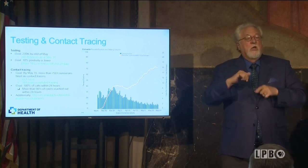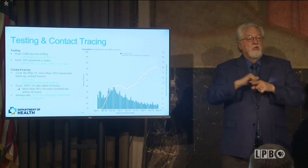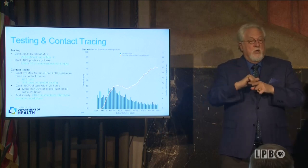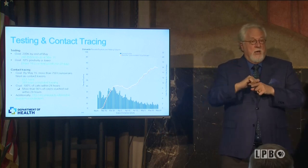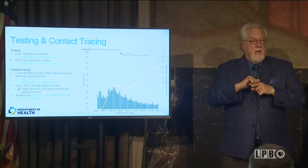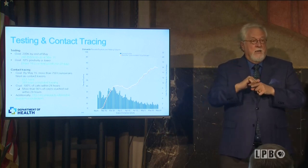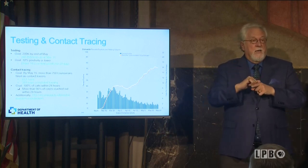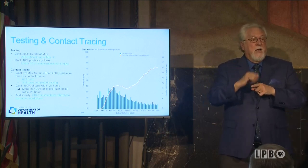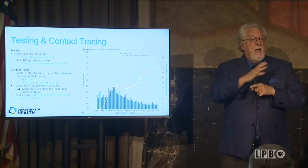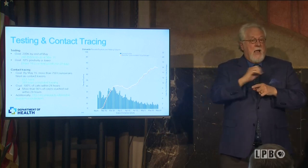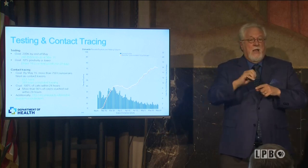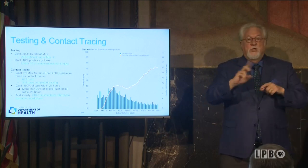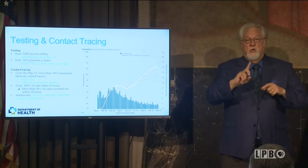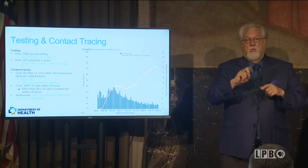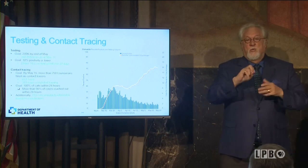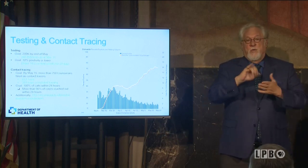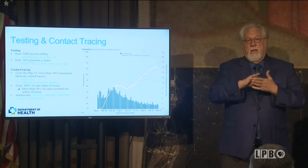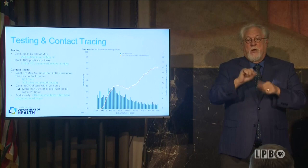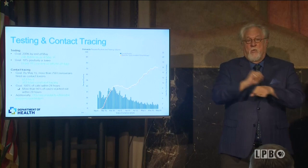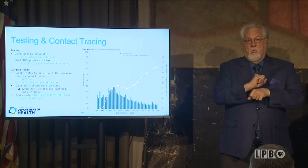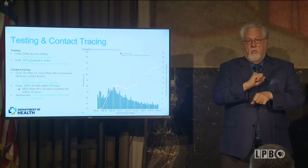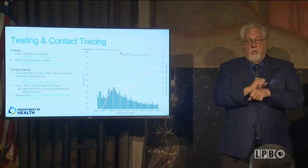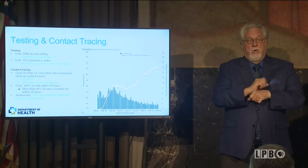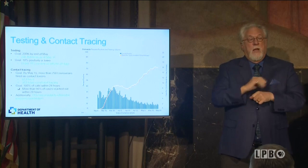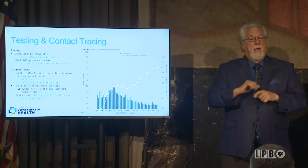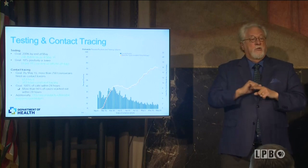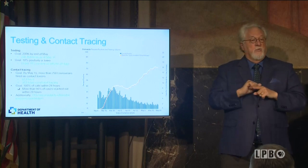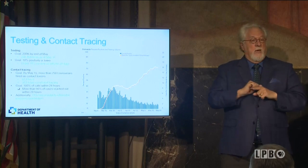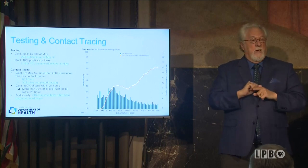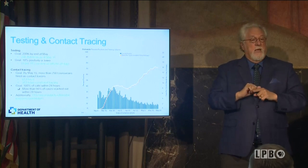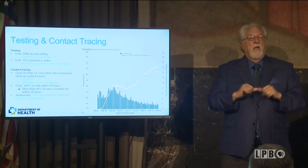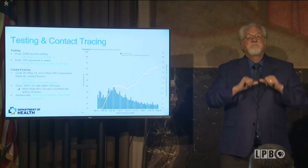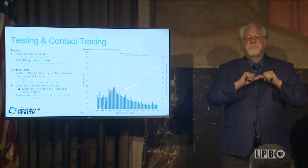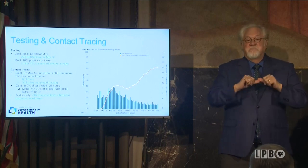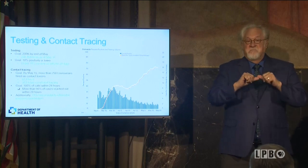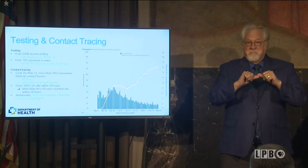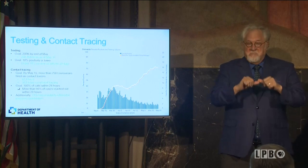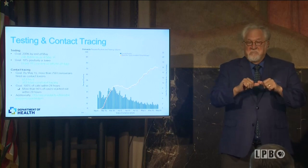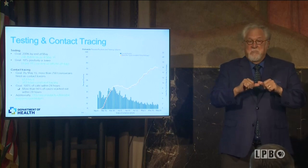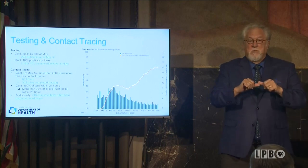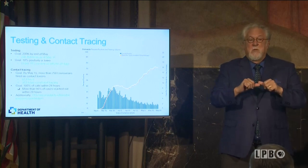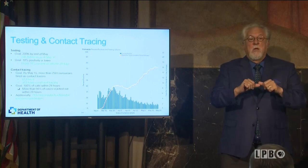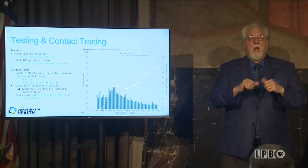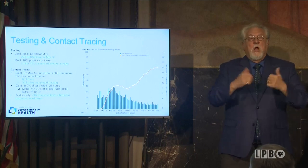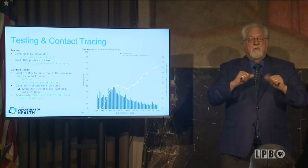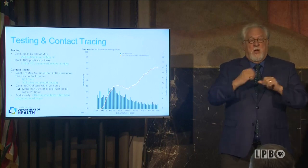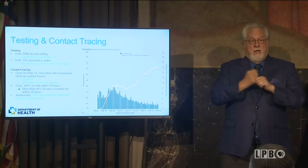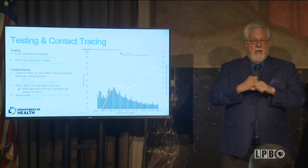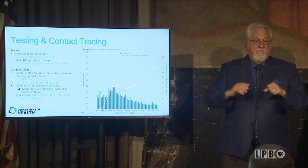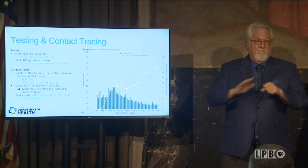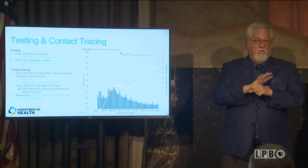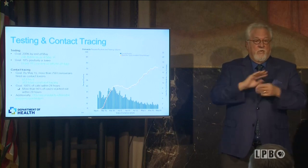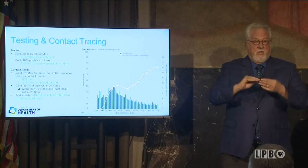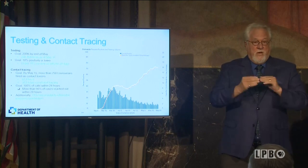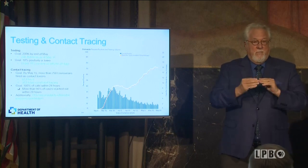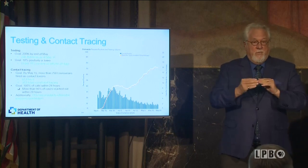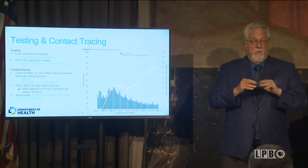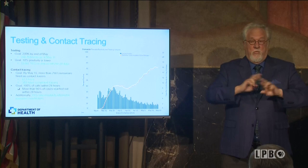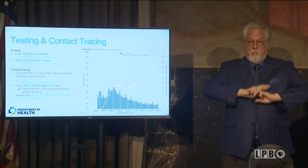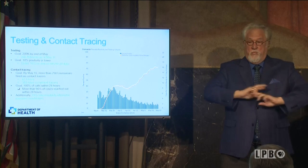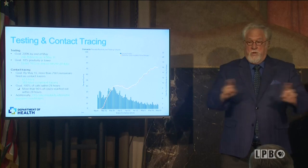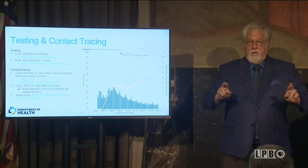trained and doing this work. And the training continues. We're trying to get really that full number